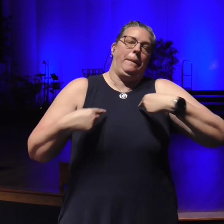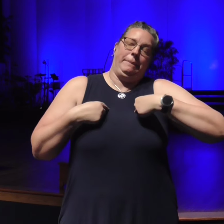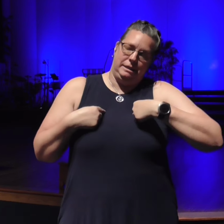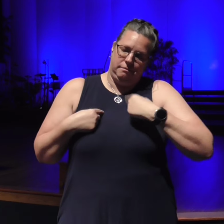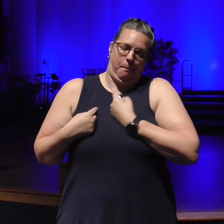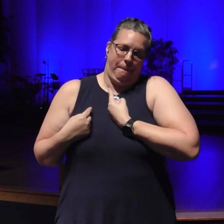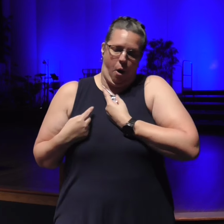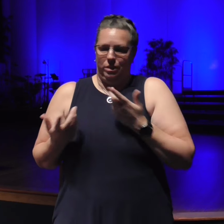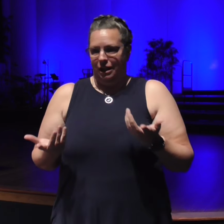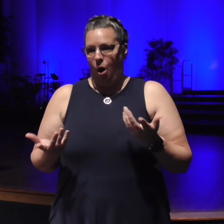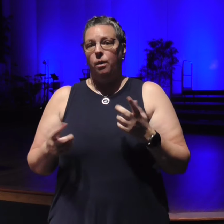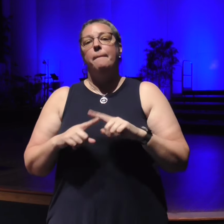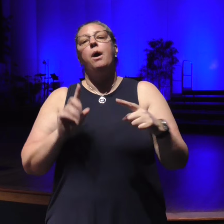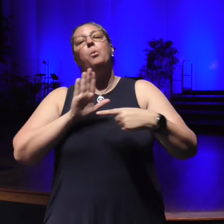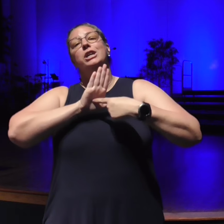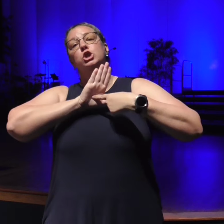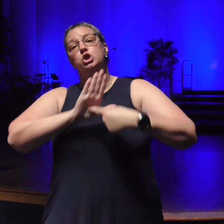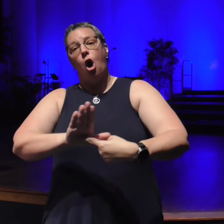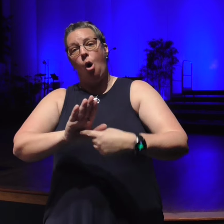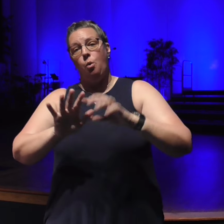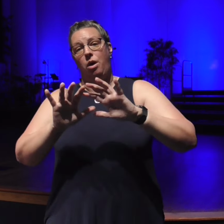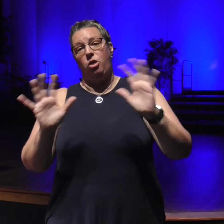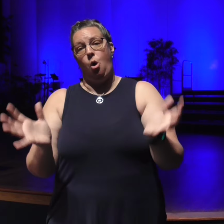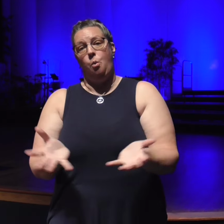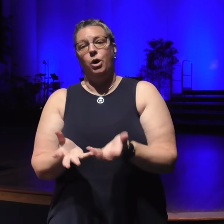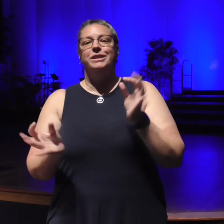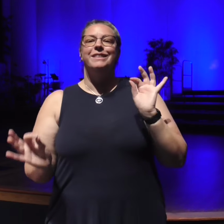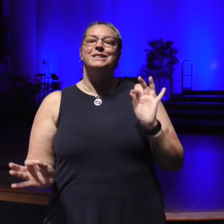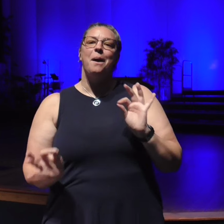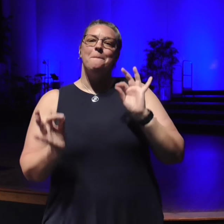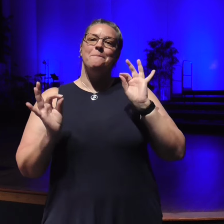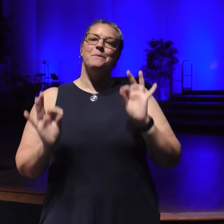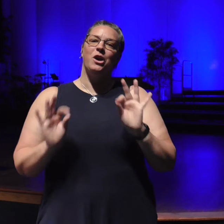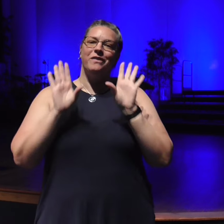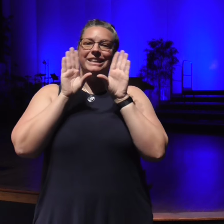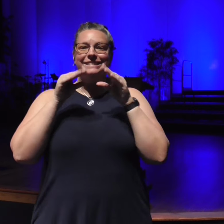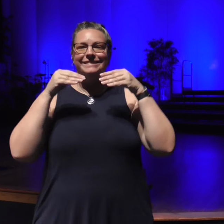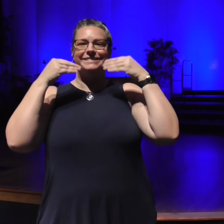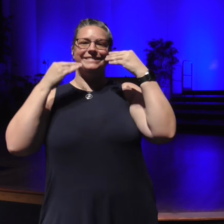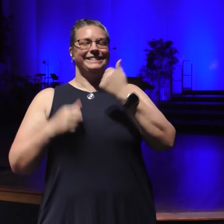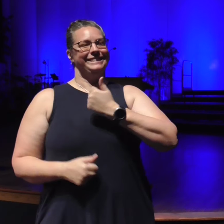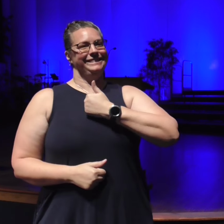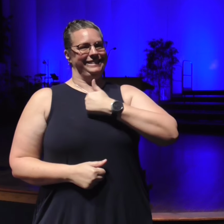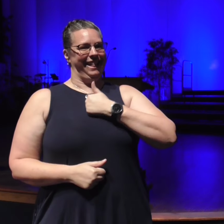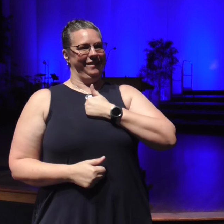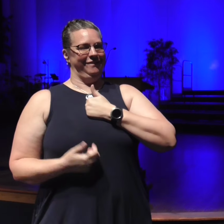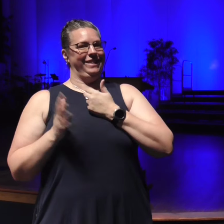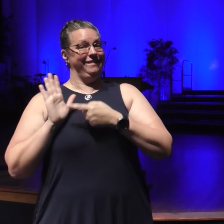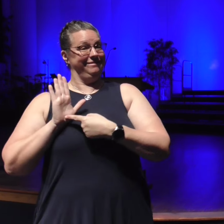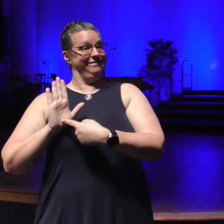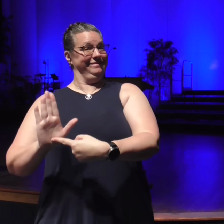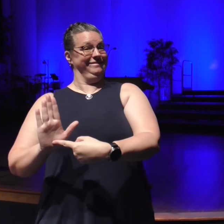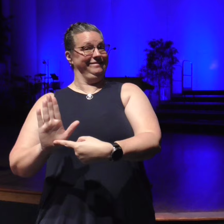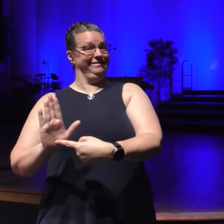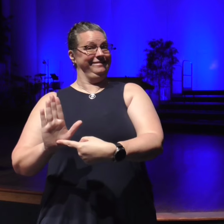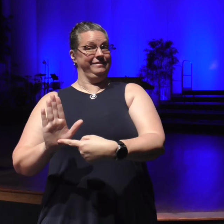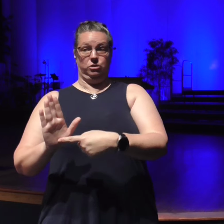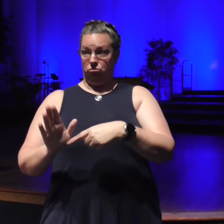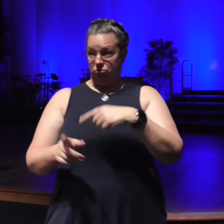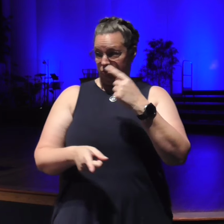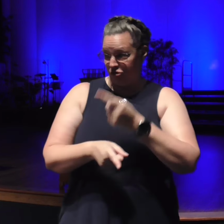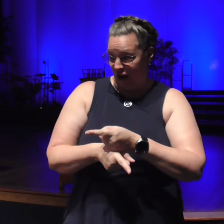try to show the world a perfect, shiny self. Would you agree?